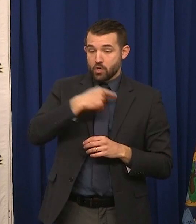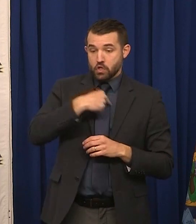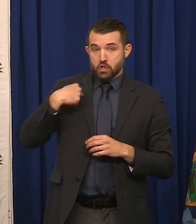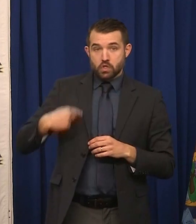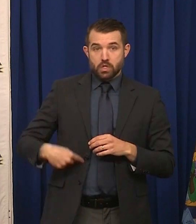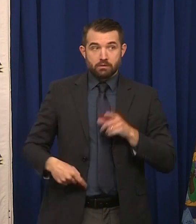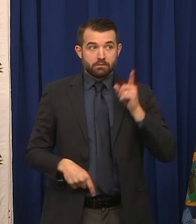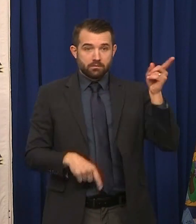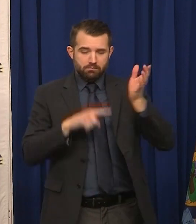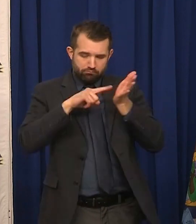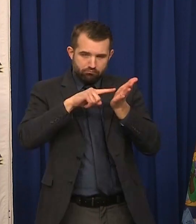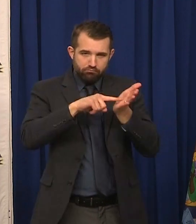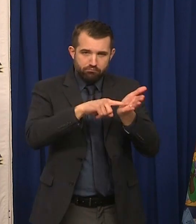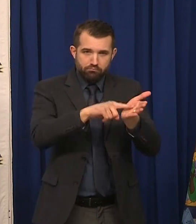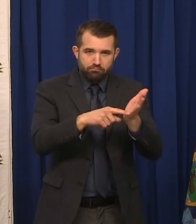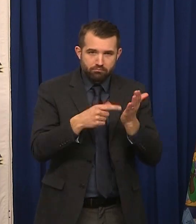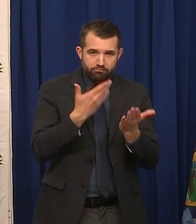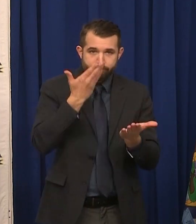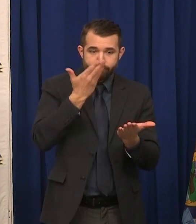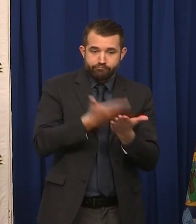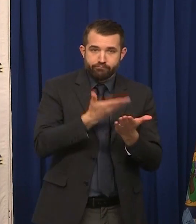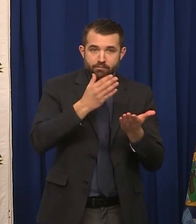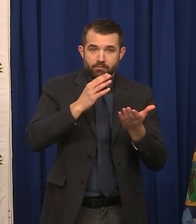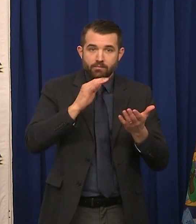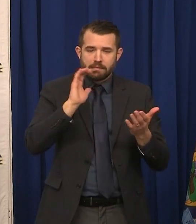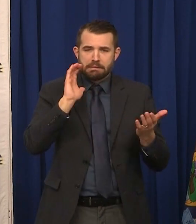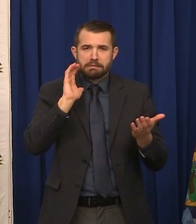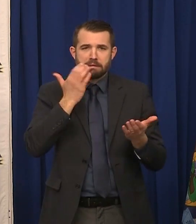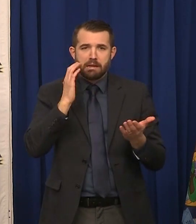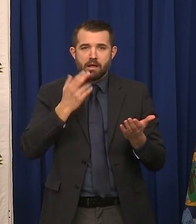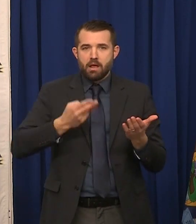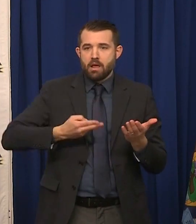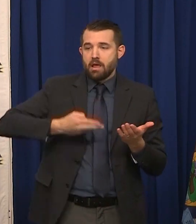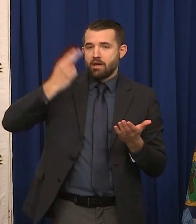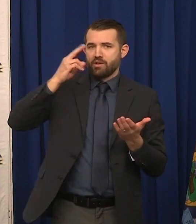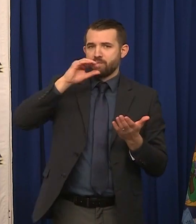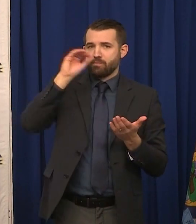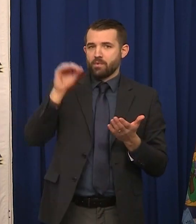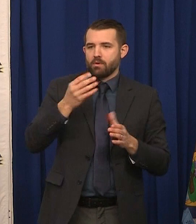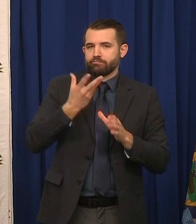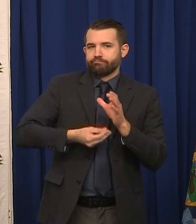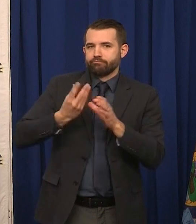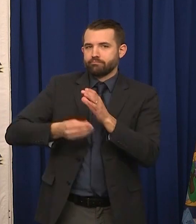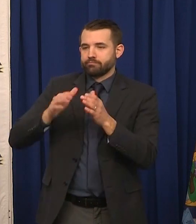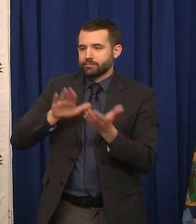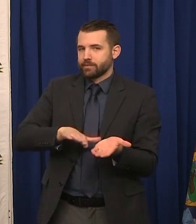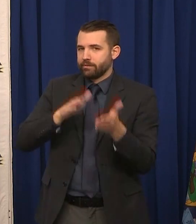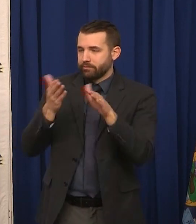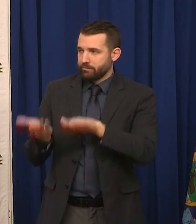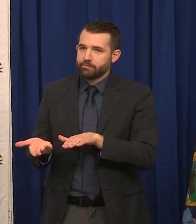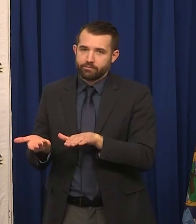suggesting that the mortality rate is very high, but Yes. it really seemed that, like, to me, it seemed as if it were a very small